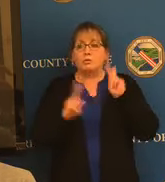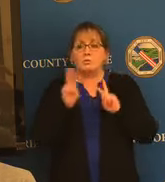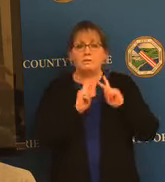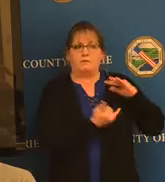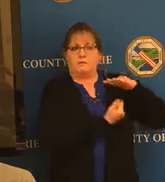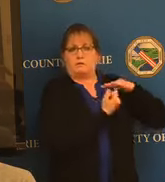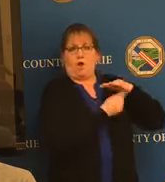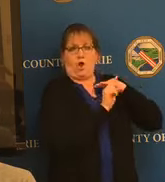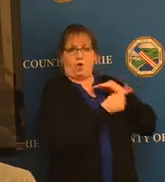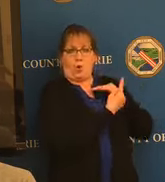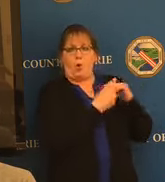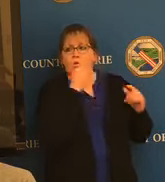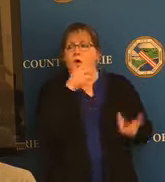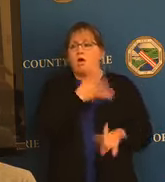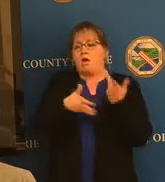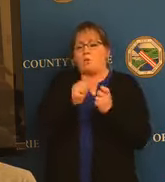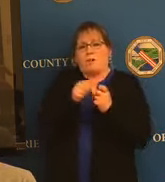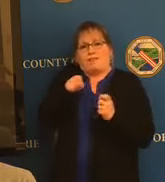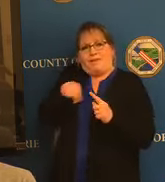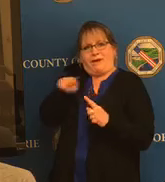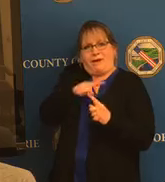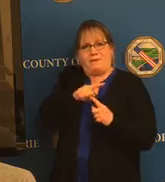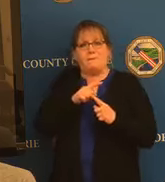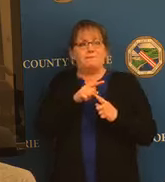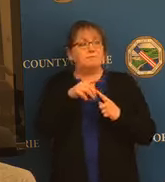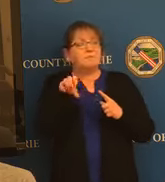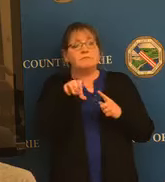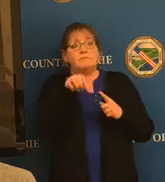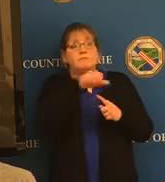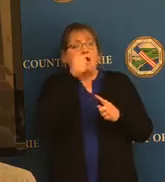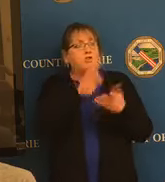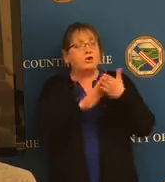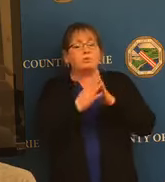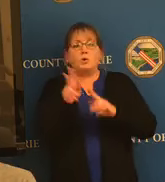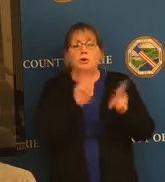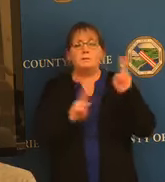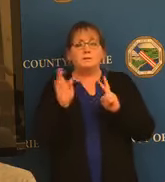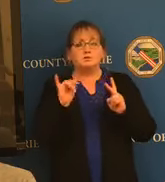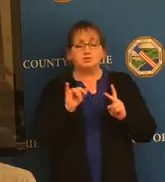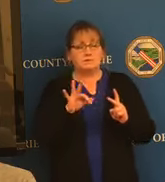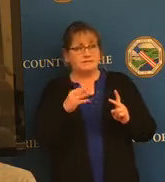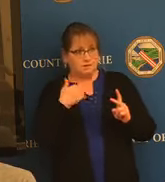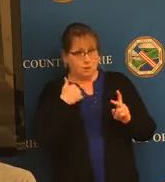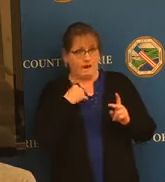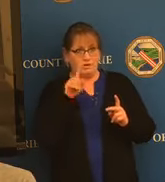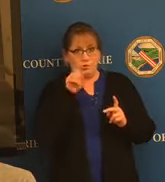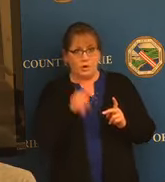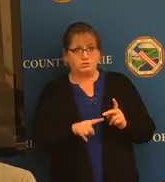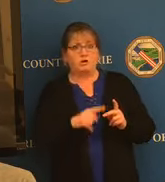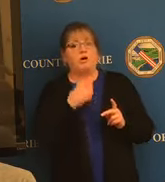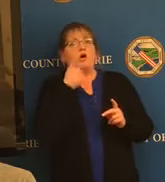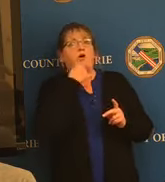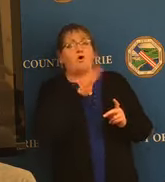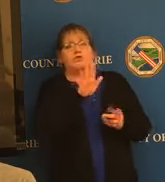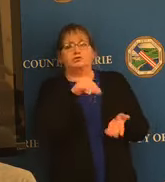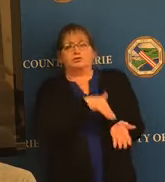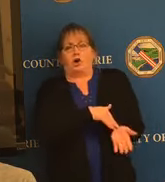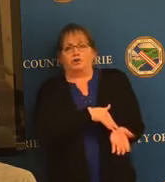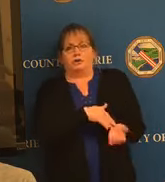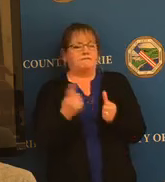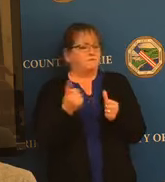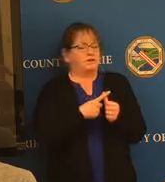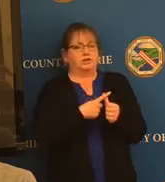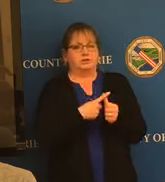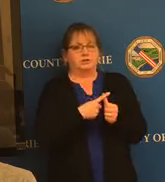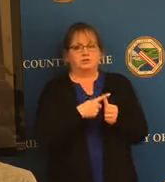community. And if you have any questions that you want to ask about your health, call your primary care provider.